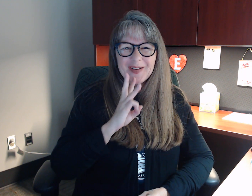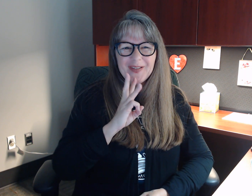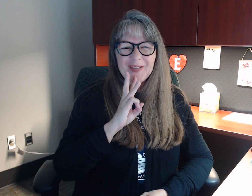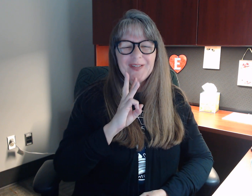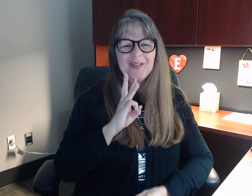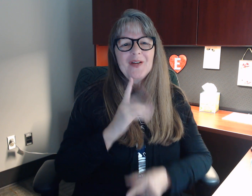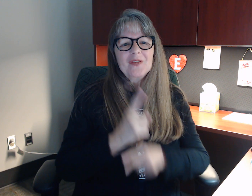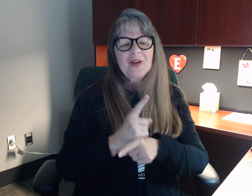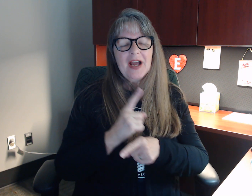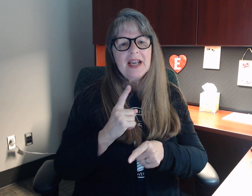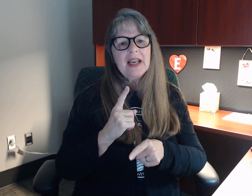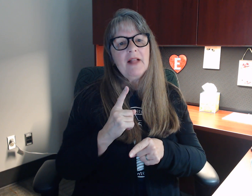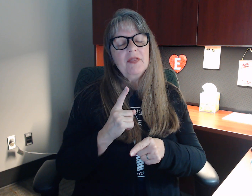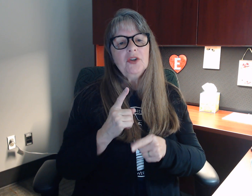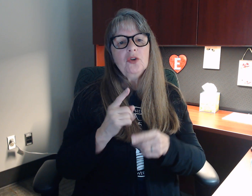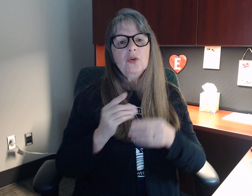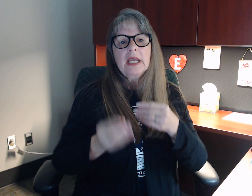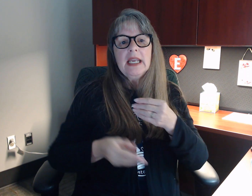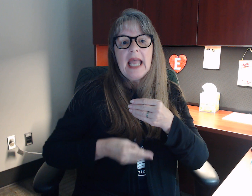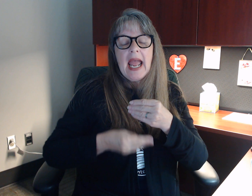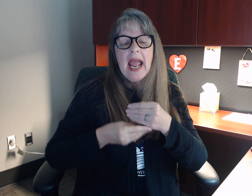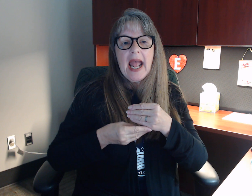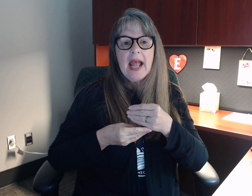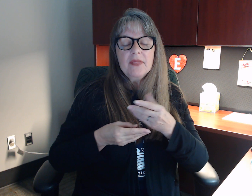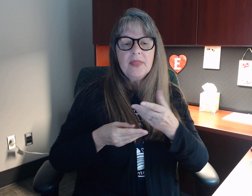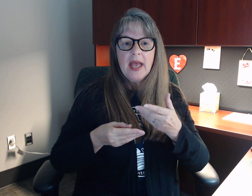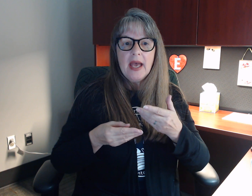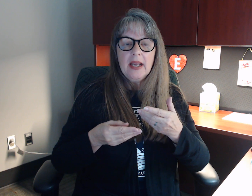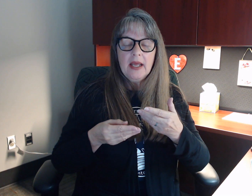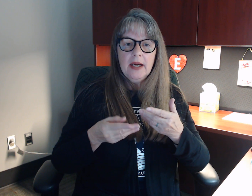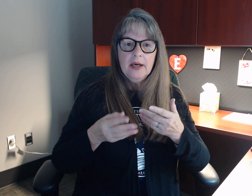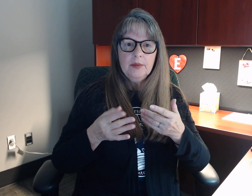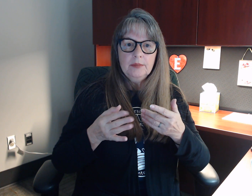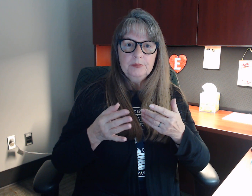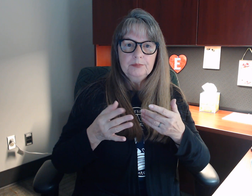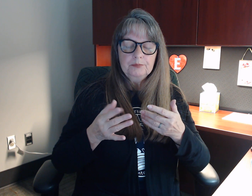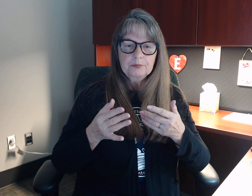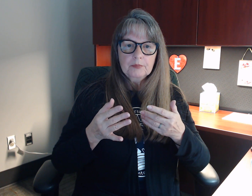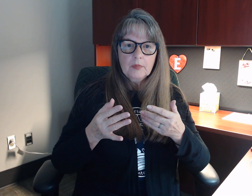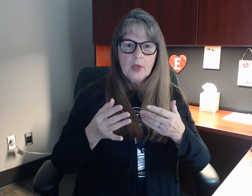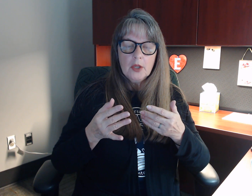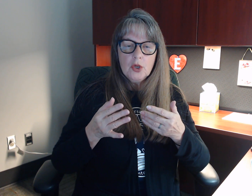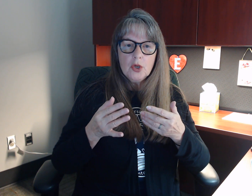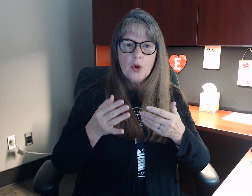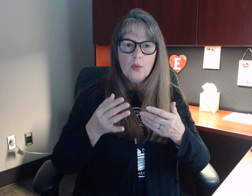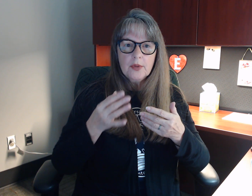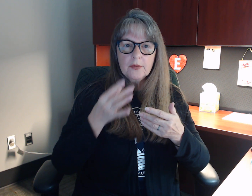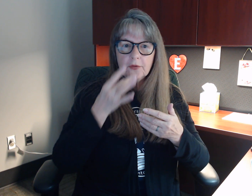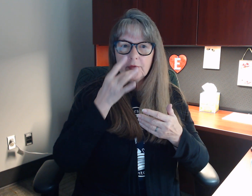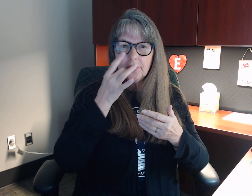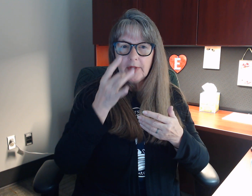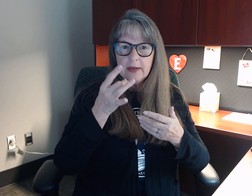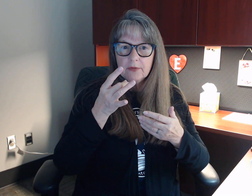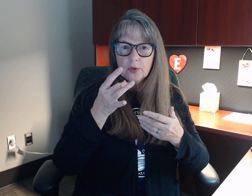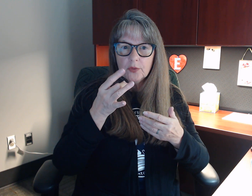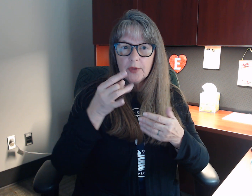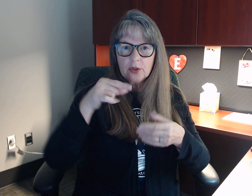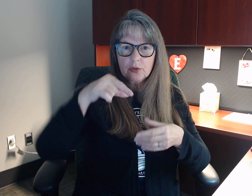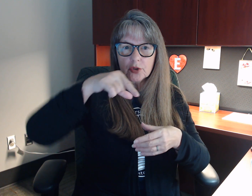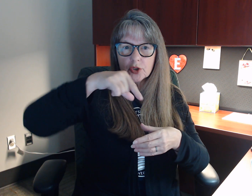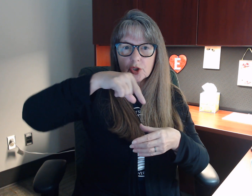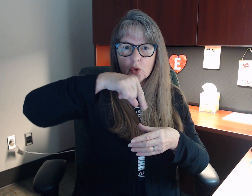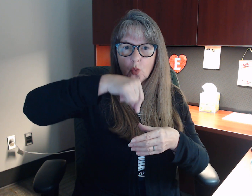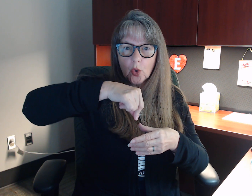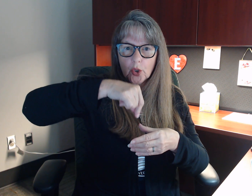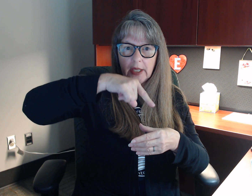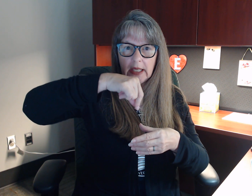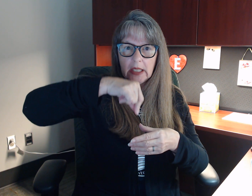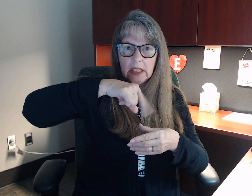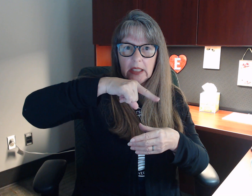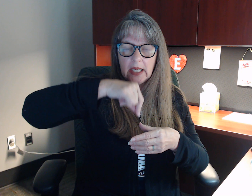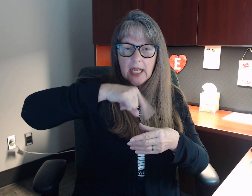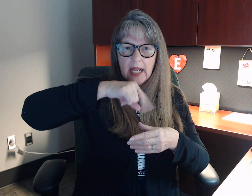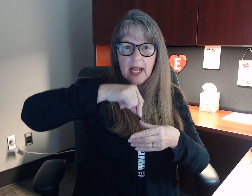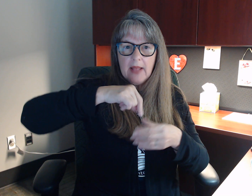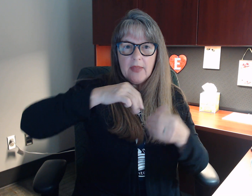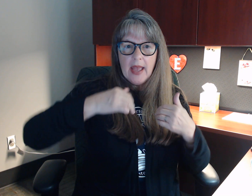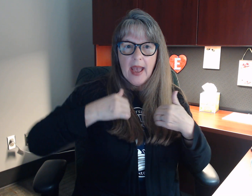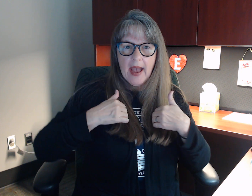Water, right? And then you can add that, the flavor that you just squirt in, and they have